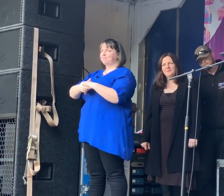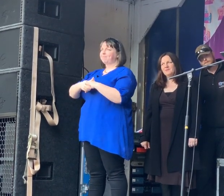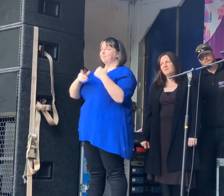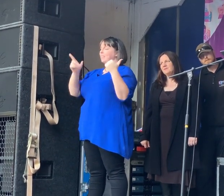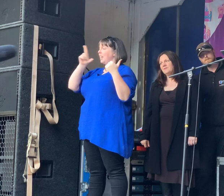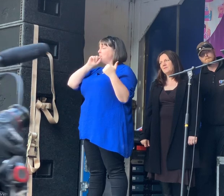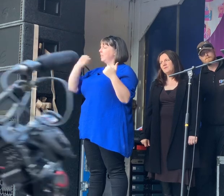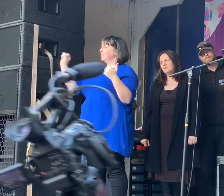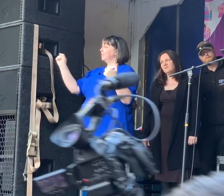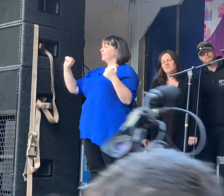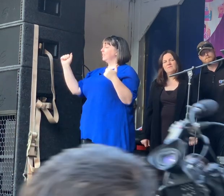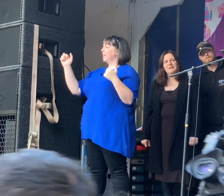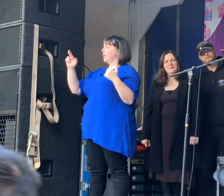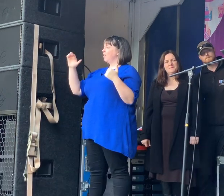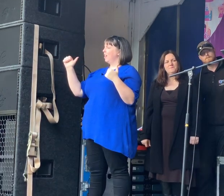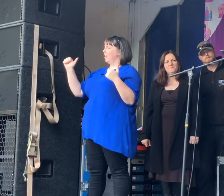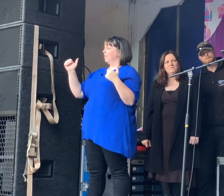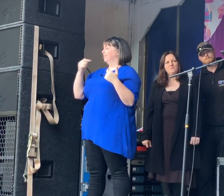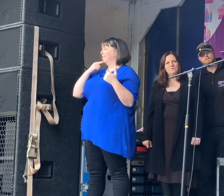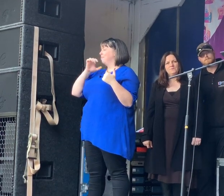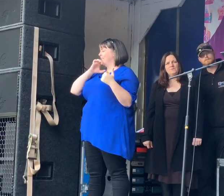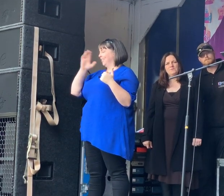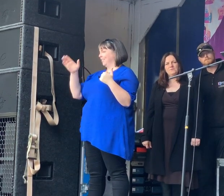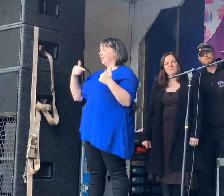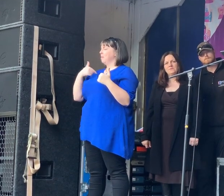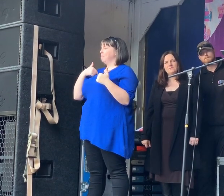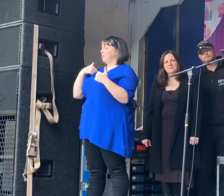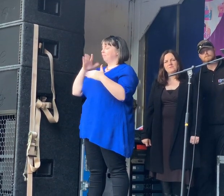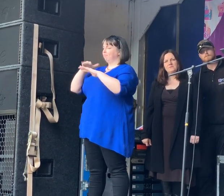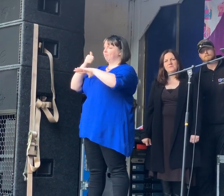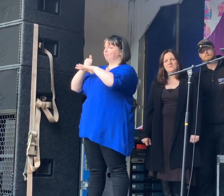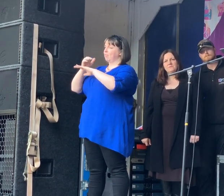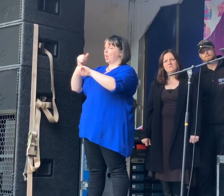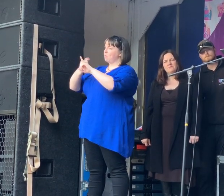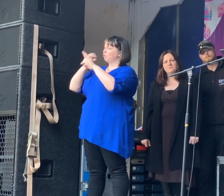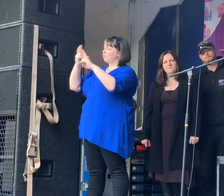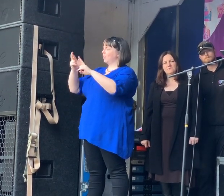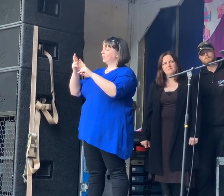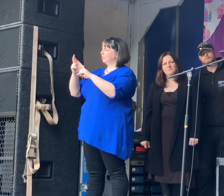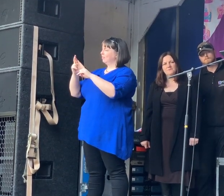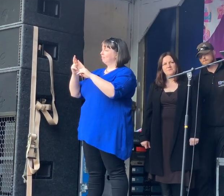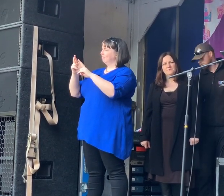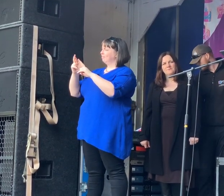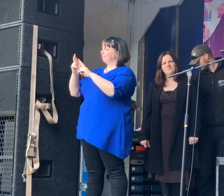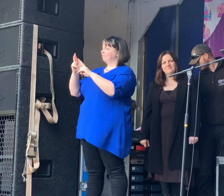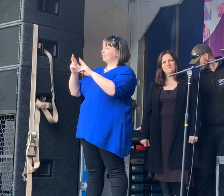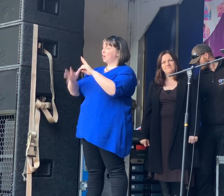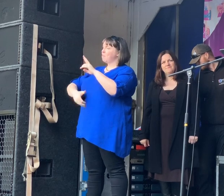My name is Sarah Monaghan, and I am one of the co-conveners of the Abortion Rights Campaign.